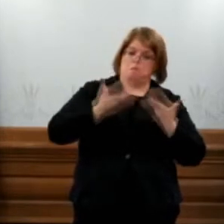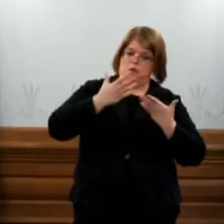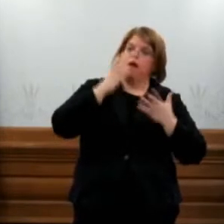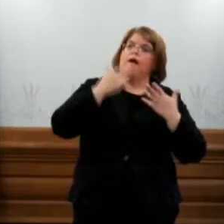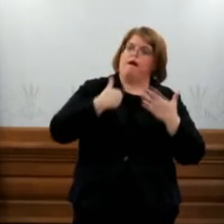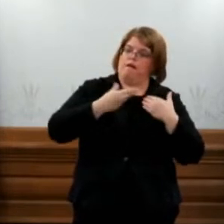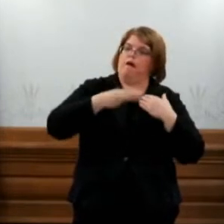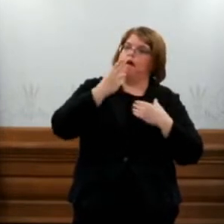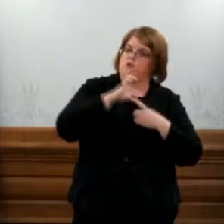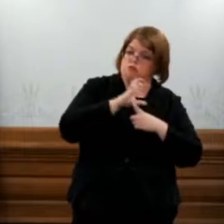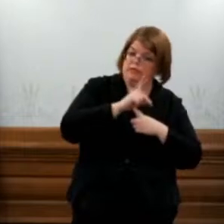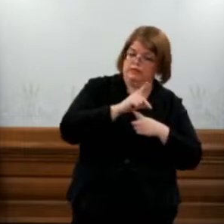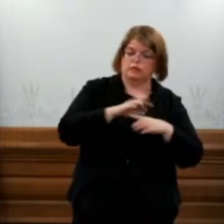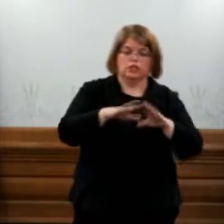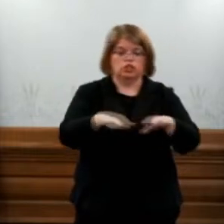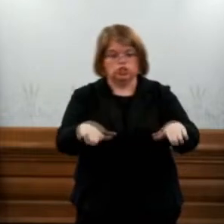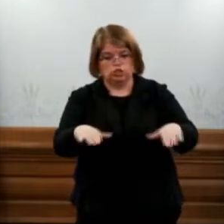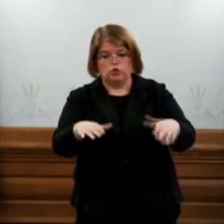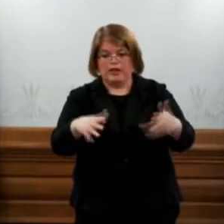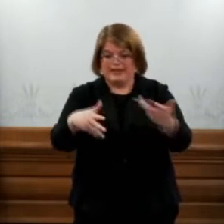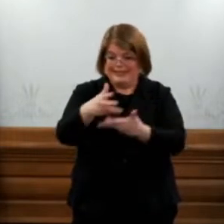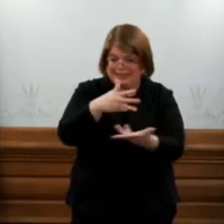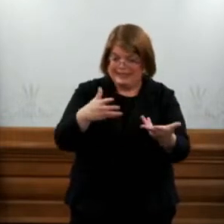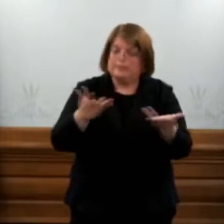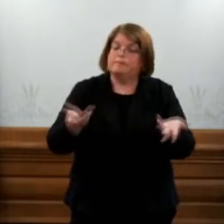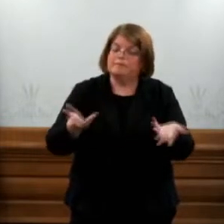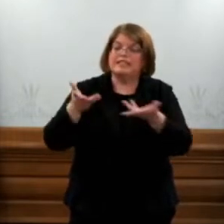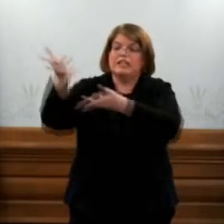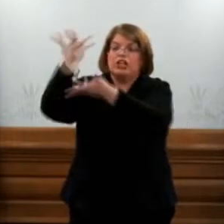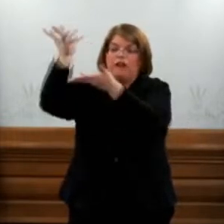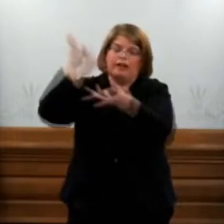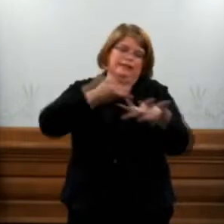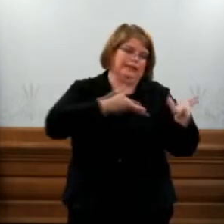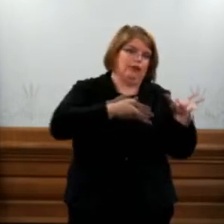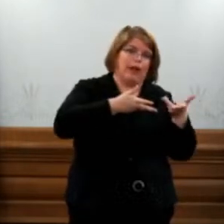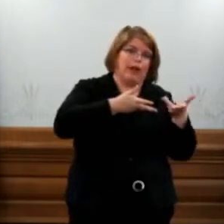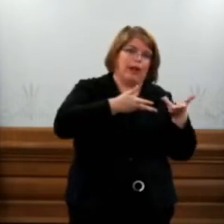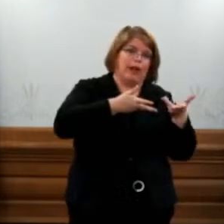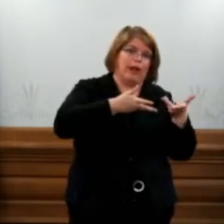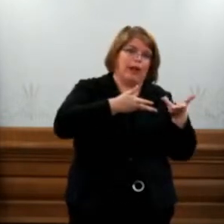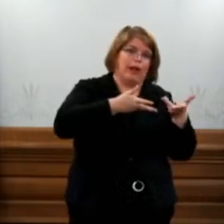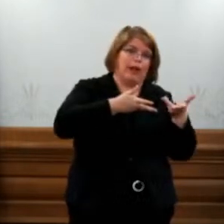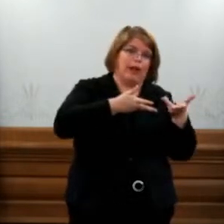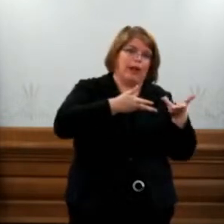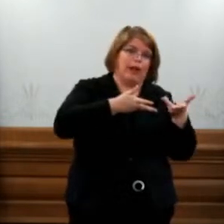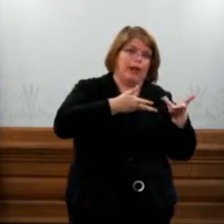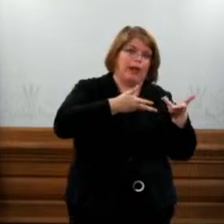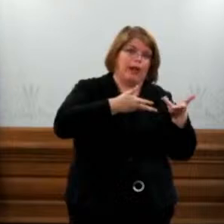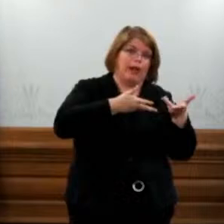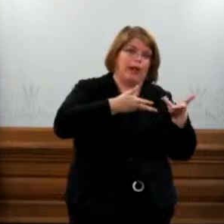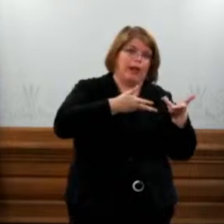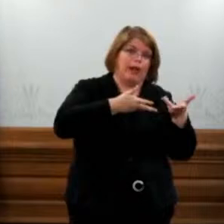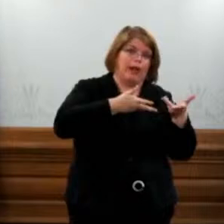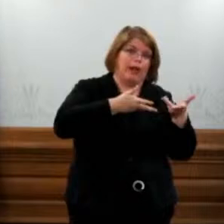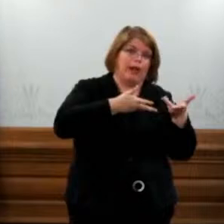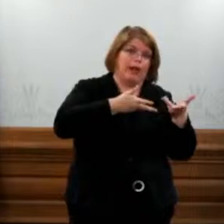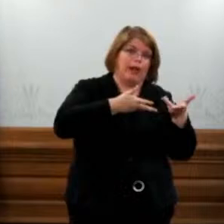We simply don't know the answer to that question. Are they going to be at risk of spreading the disease